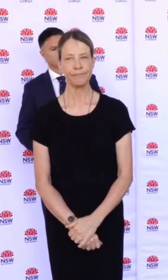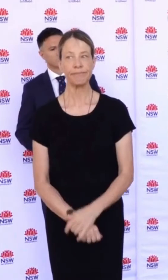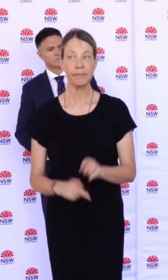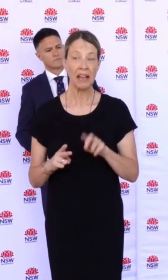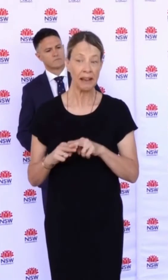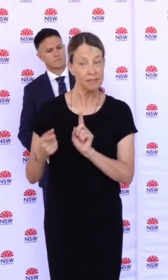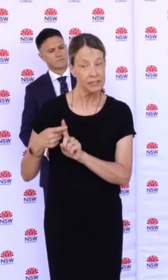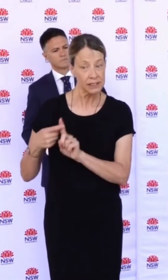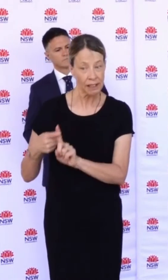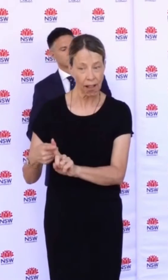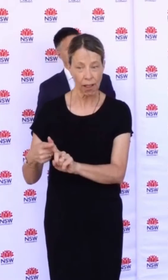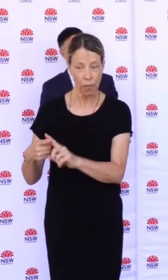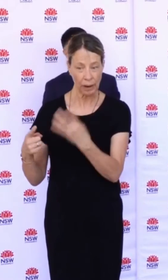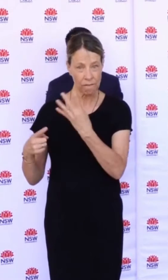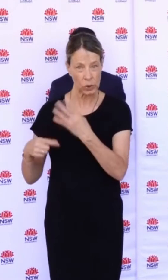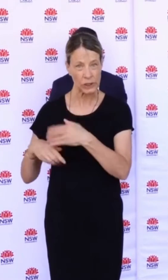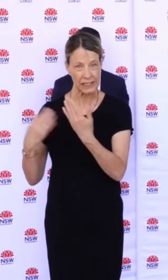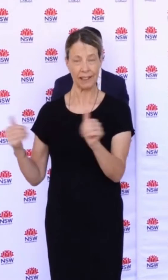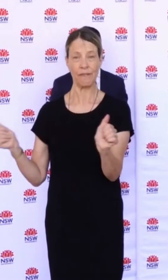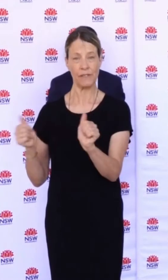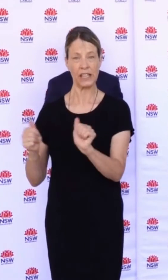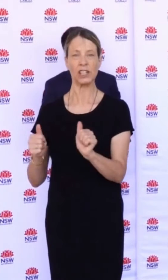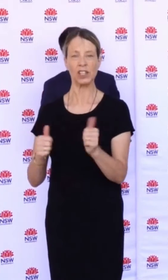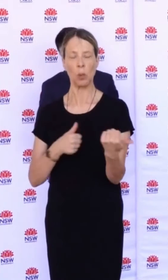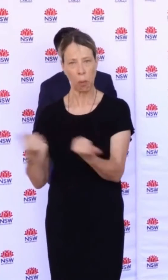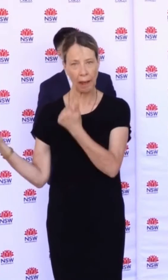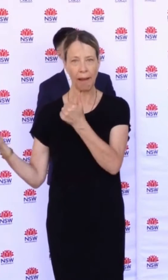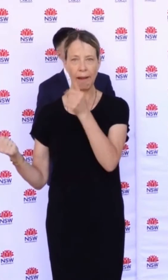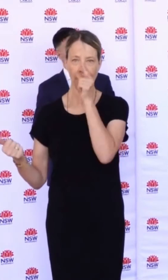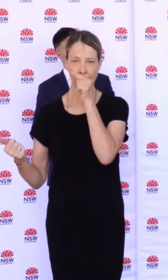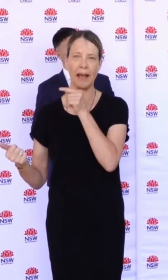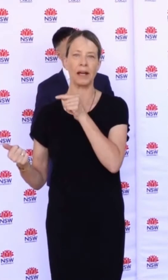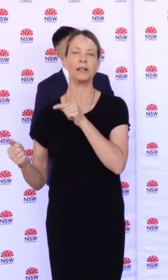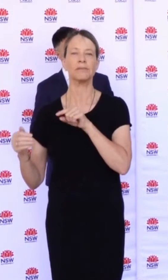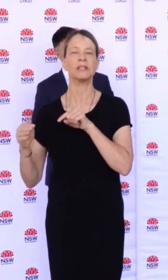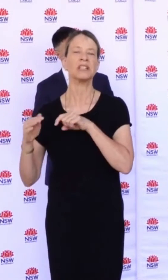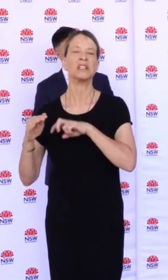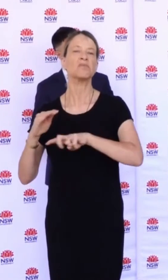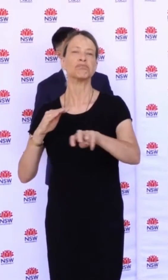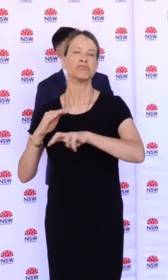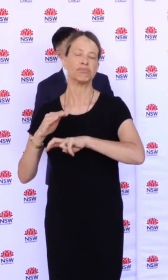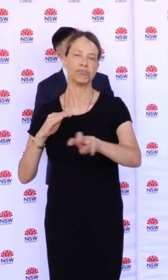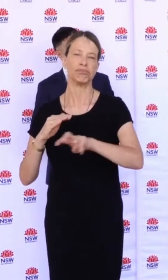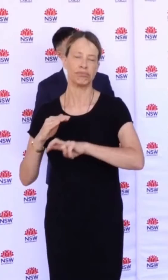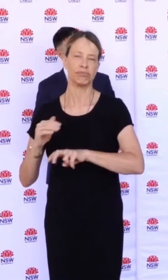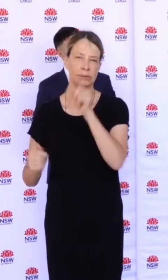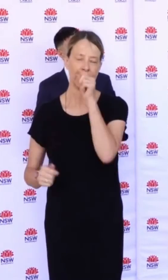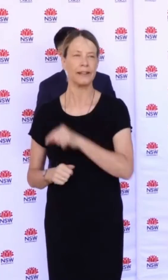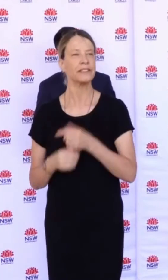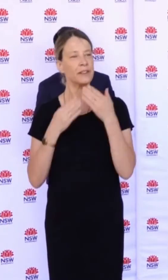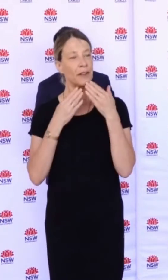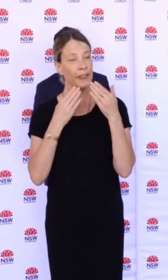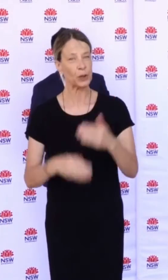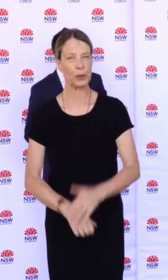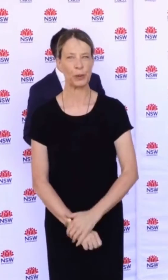can then be discharged. And we thank those people very much for making sure that the community is safe. Thanks very